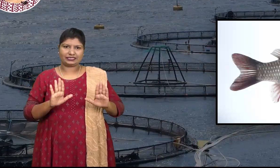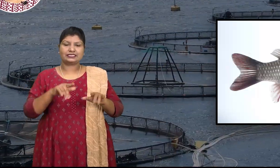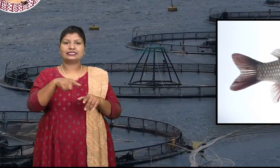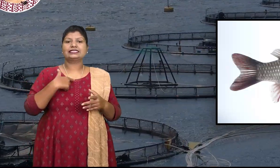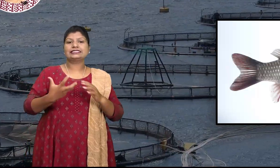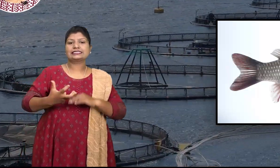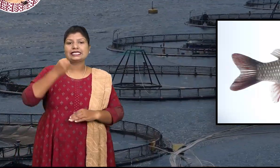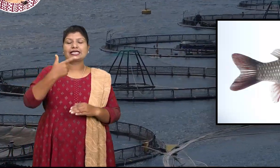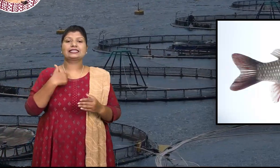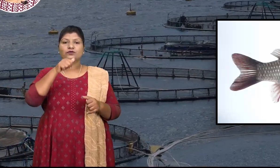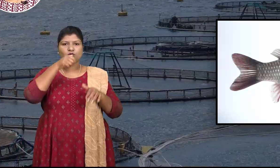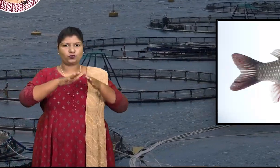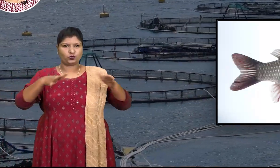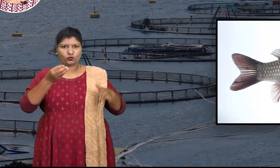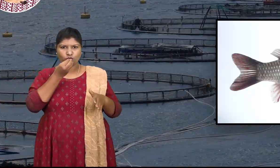fish,